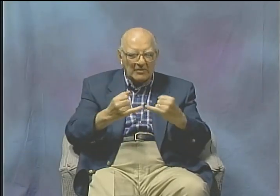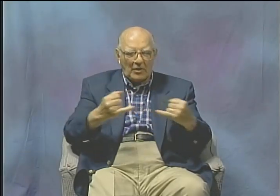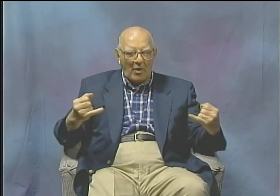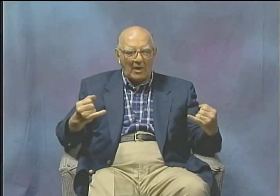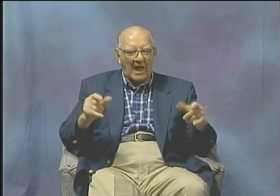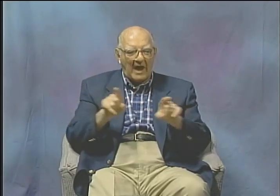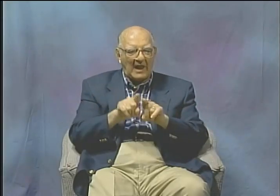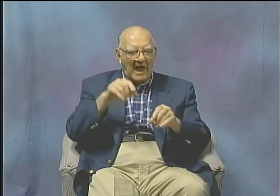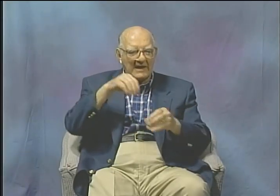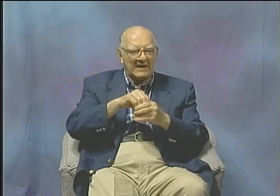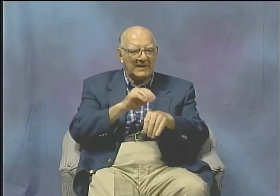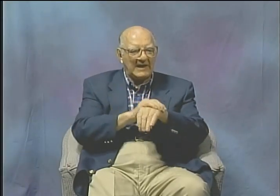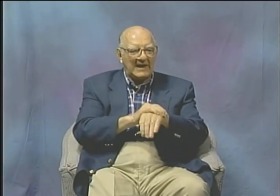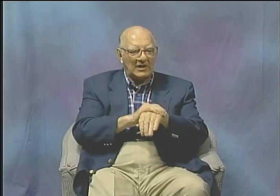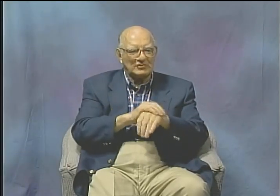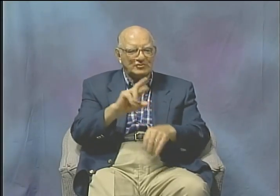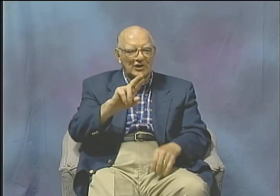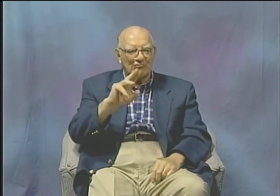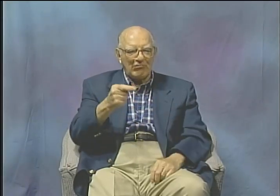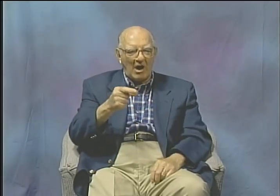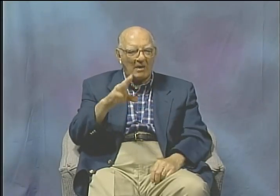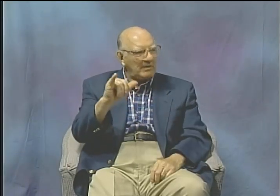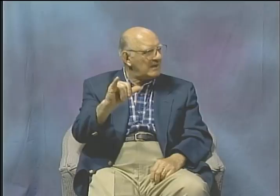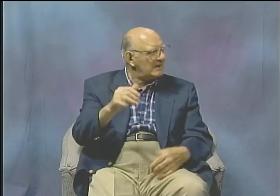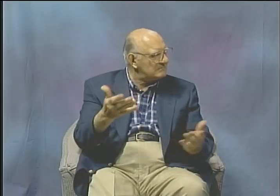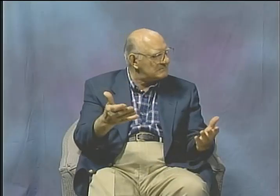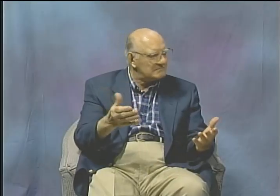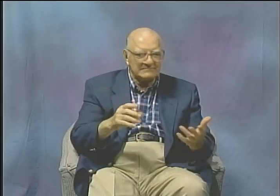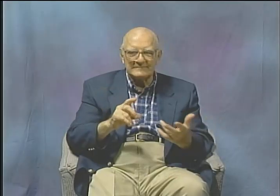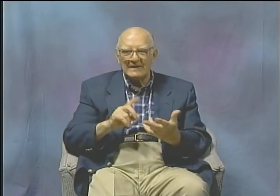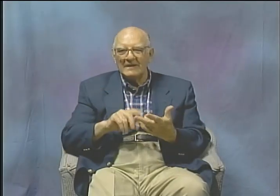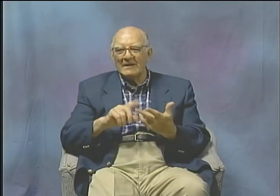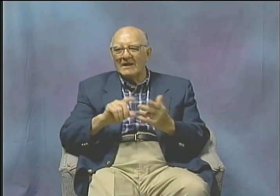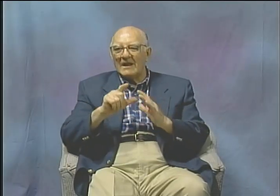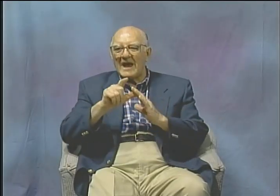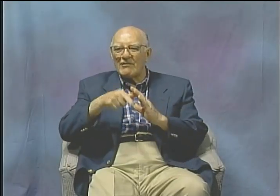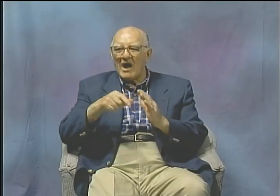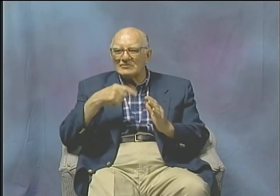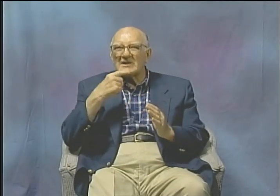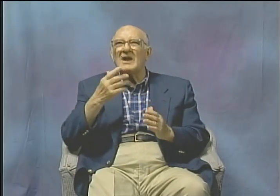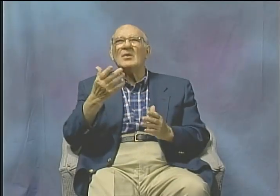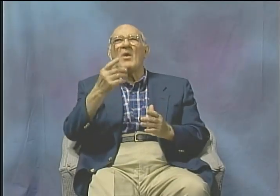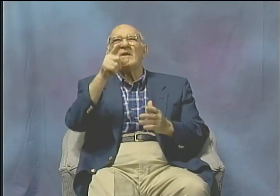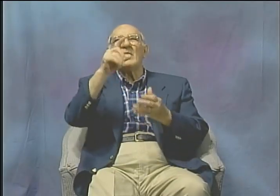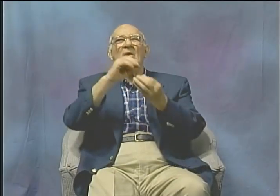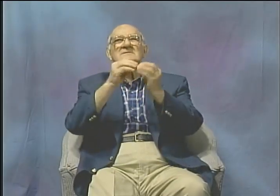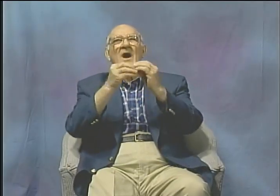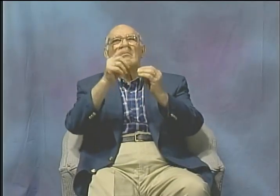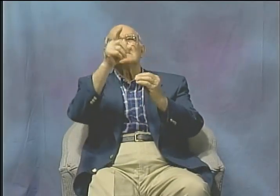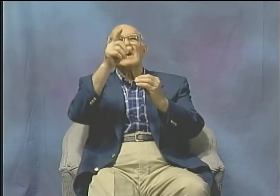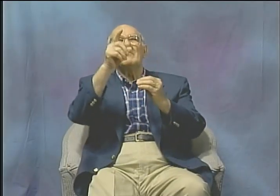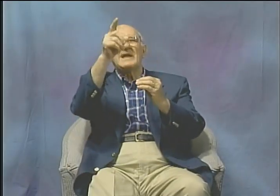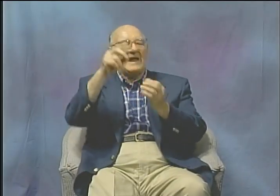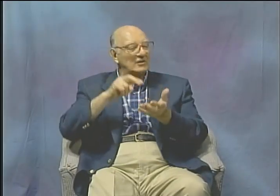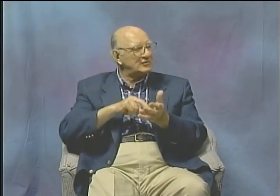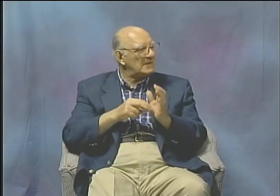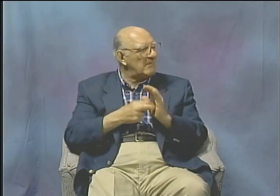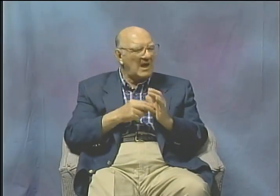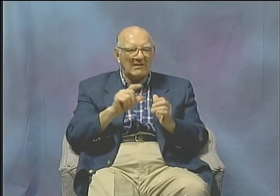goal line like in English rugby? Later on said, what are those numbers up there? She meant